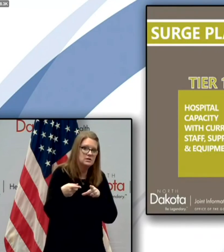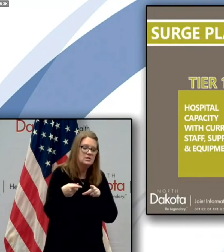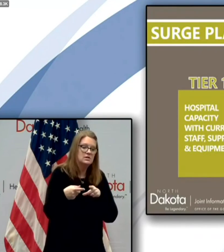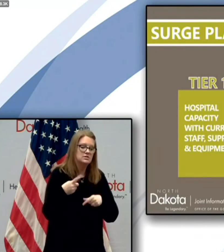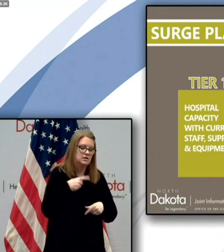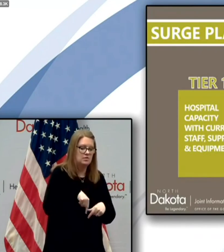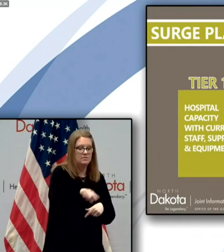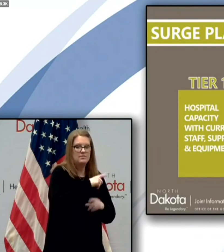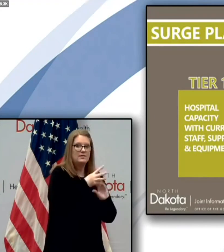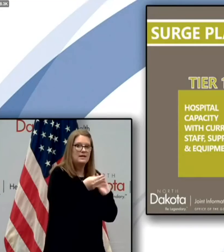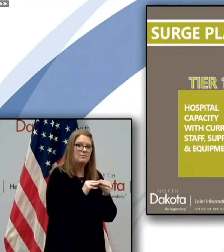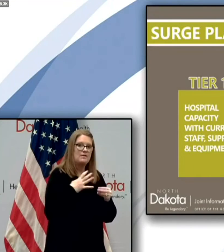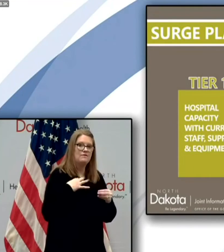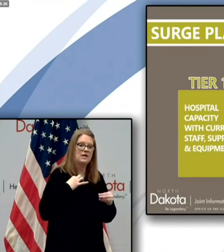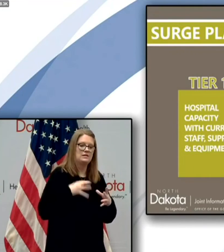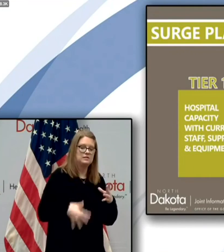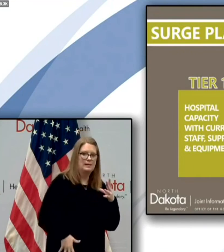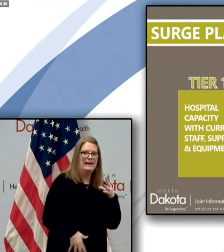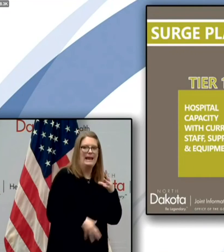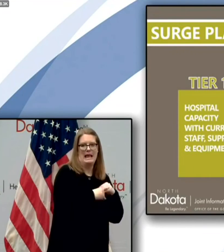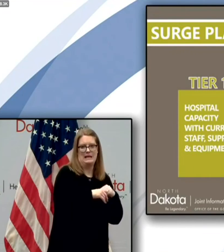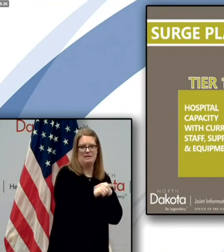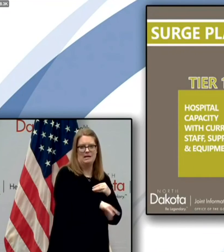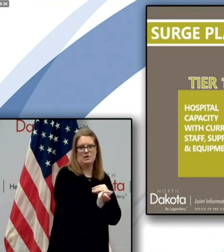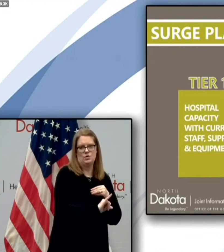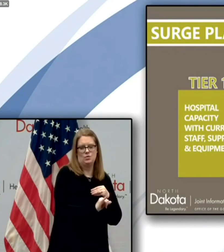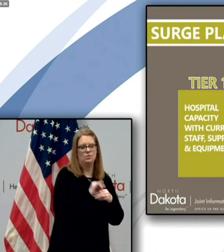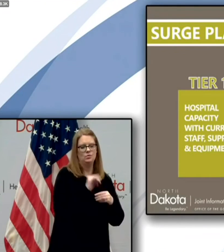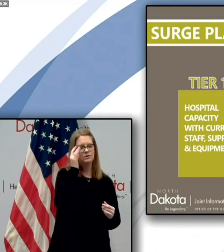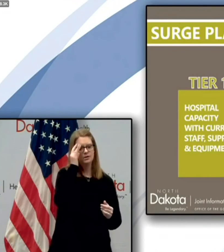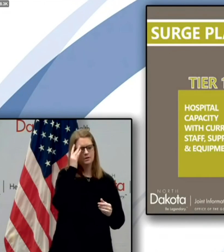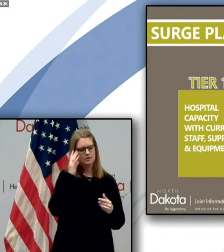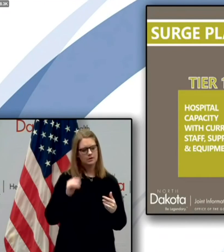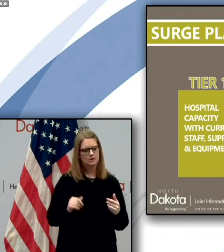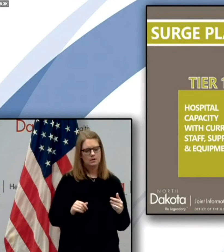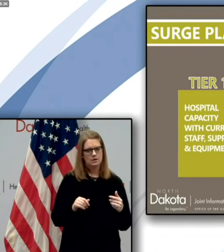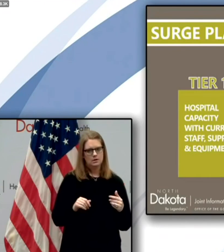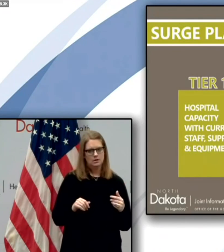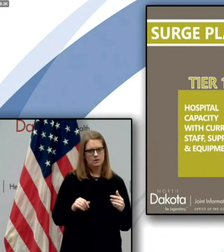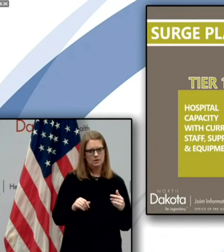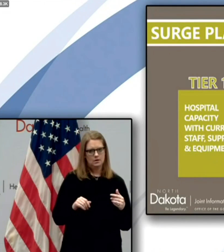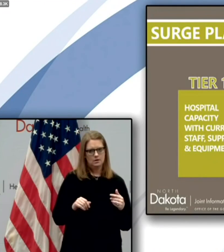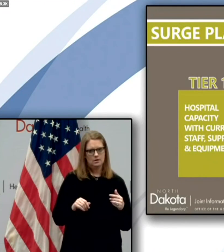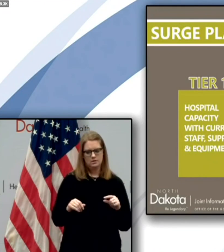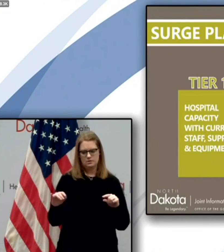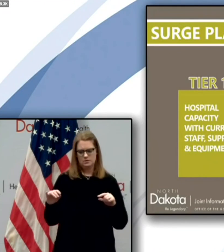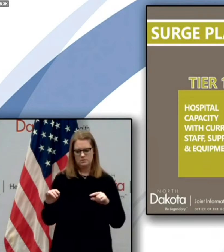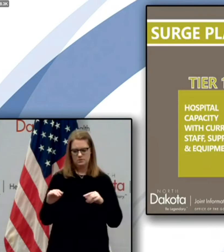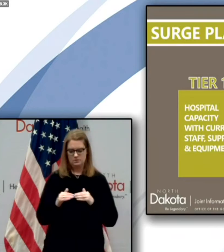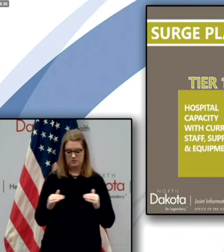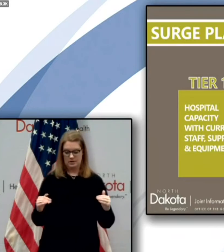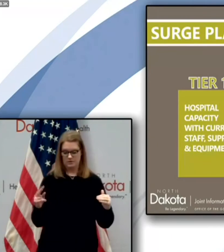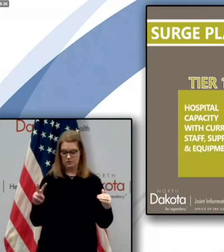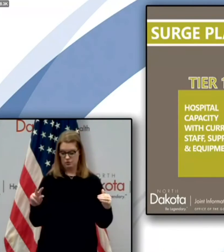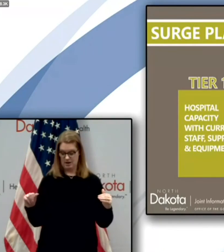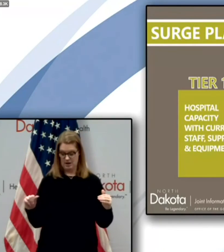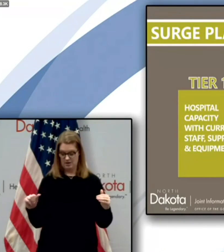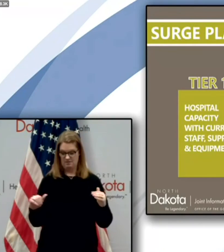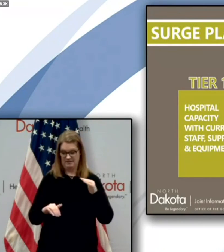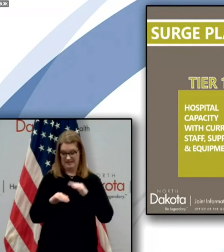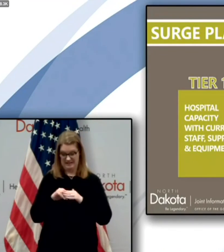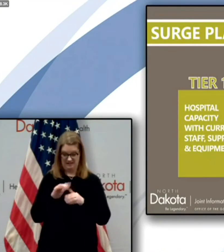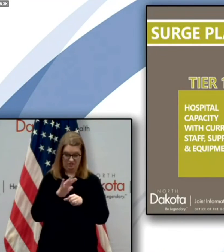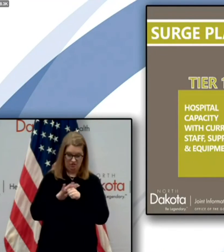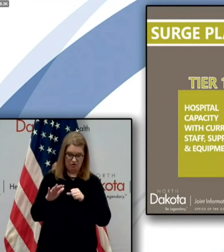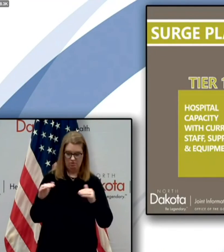we have available. So after 2A and B,